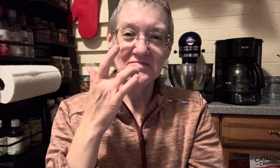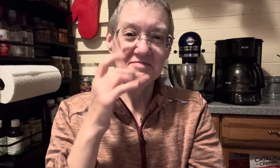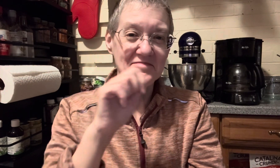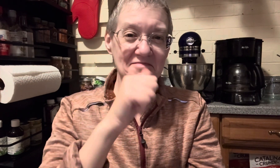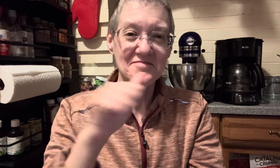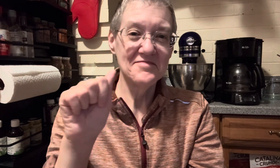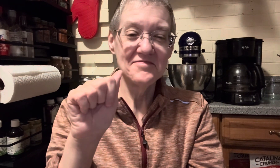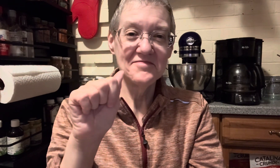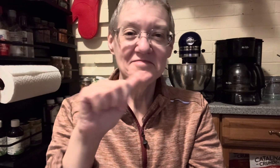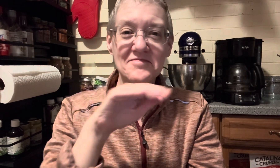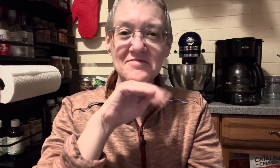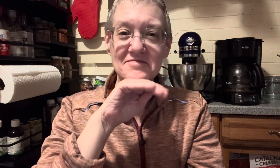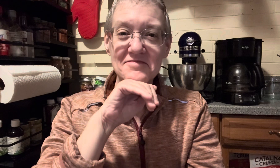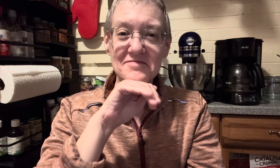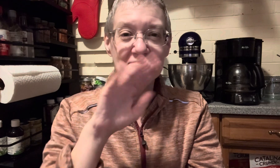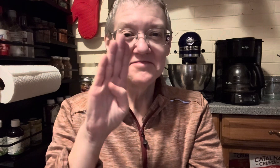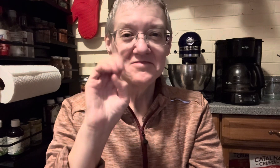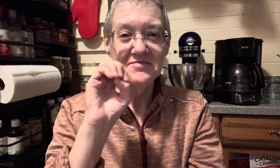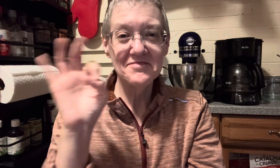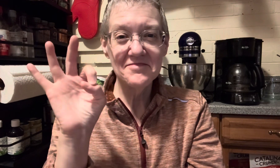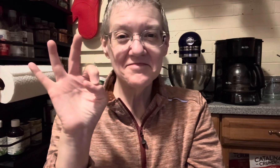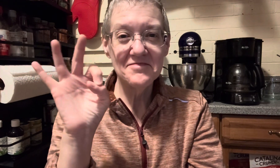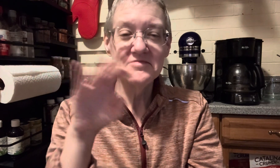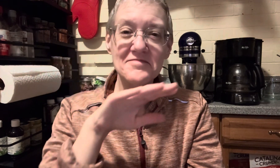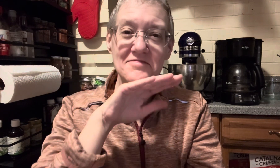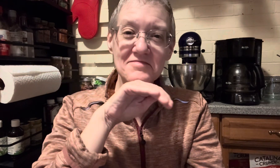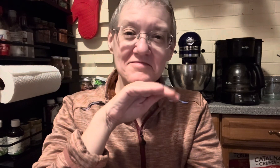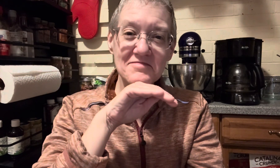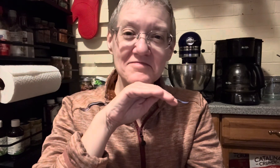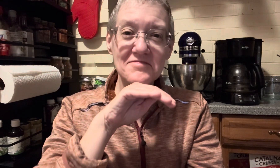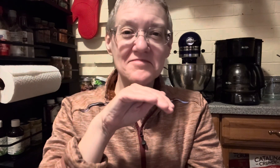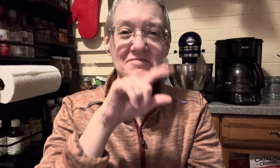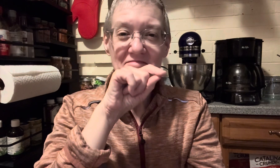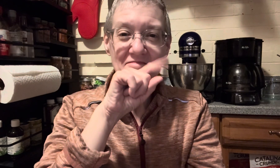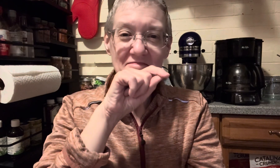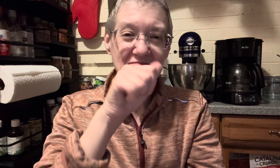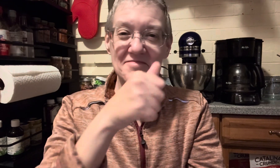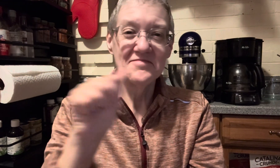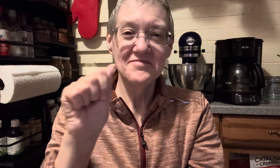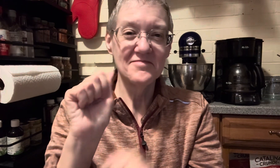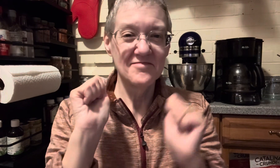Any of the flavors, beef, chicken, turkey, pork, it's all going to apply to those.